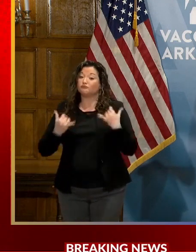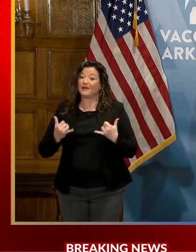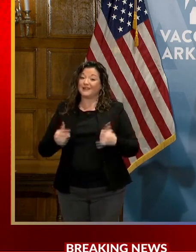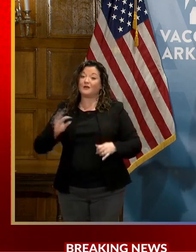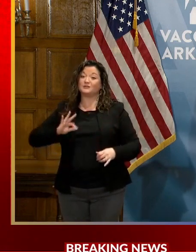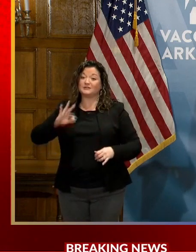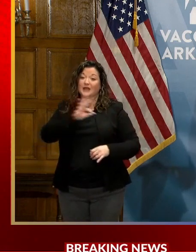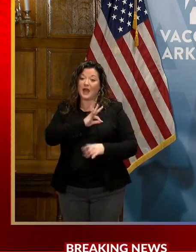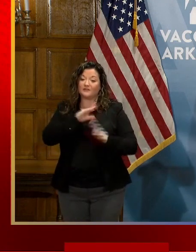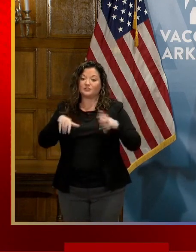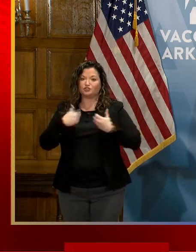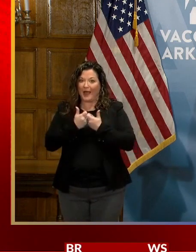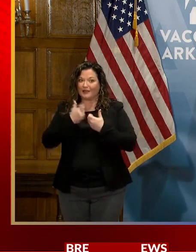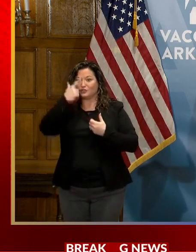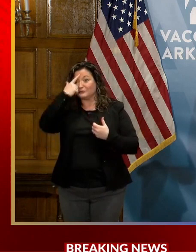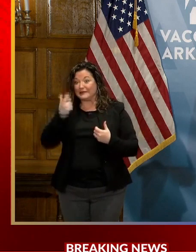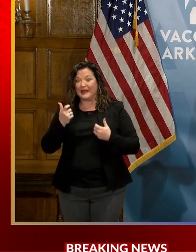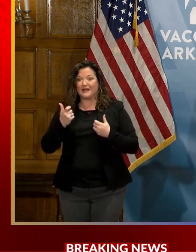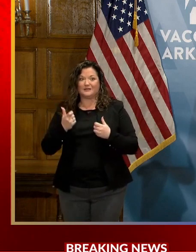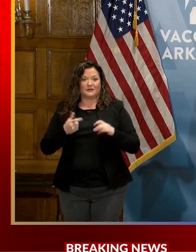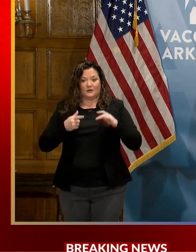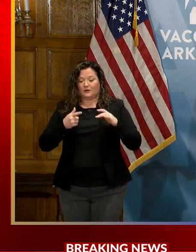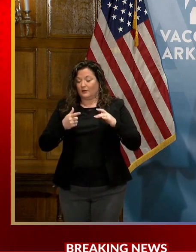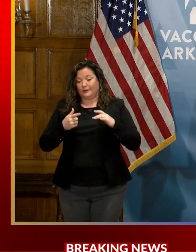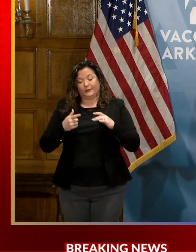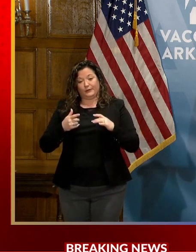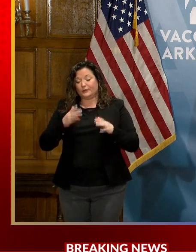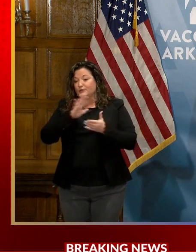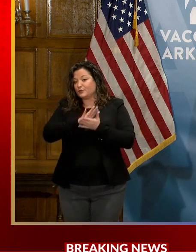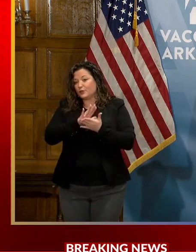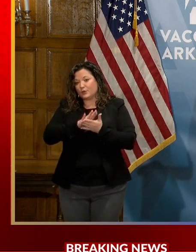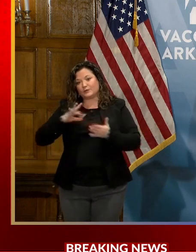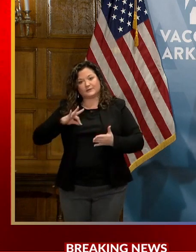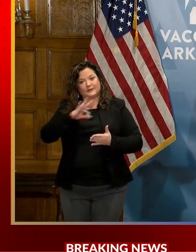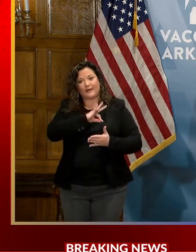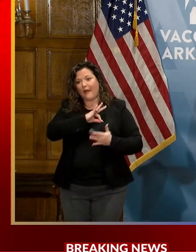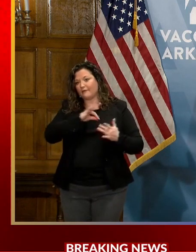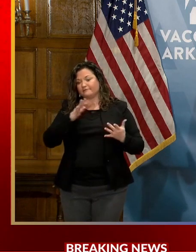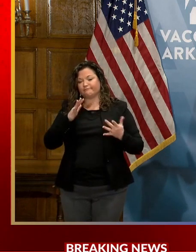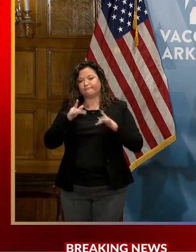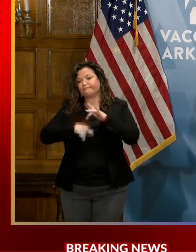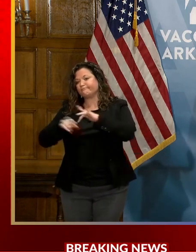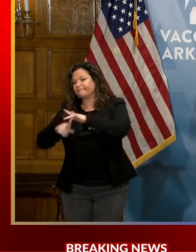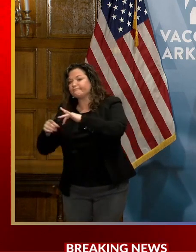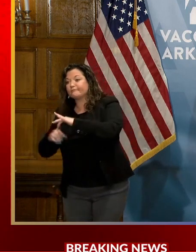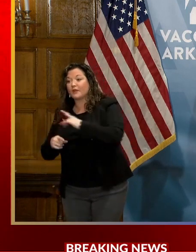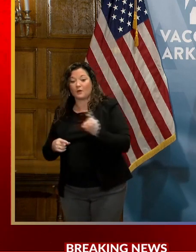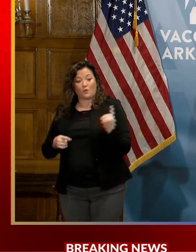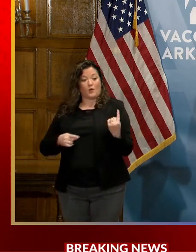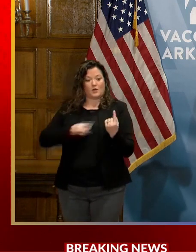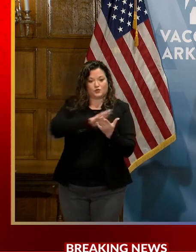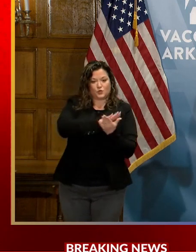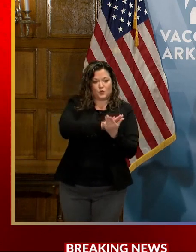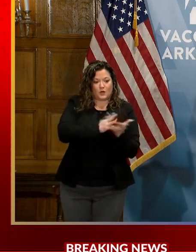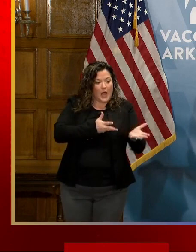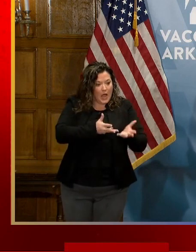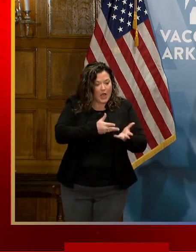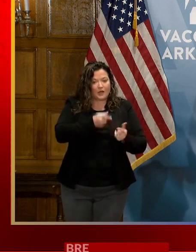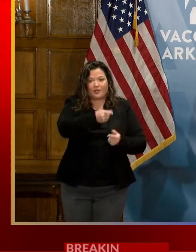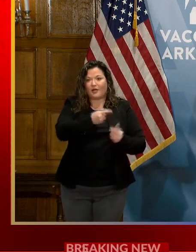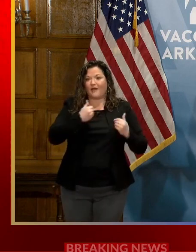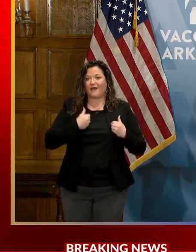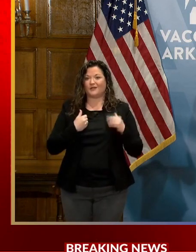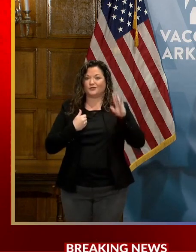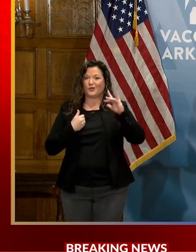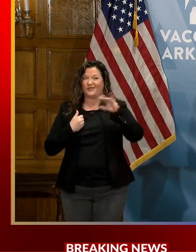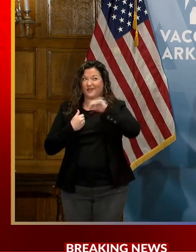with the absences that we see for school staff. And when one school I talked to had